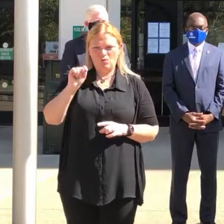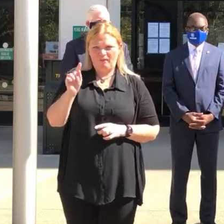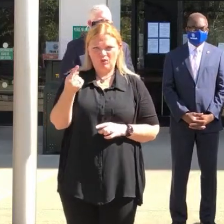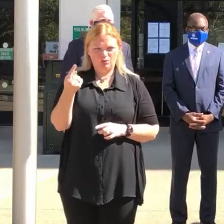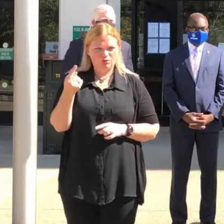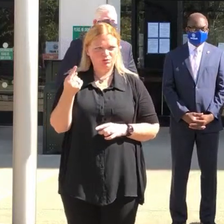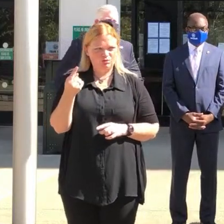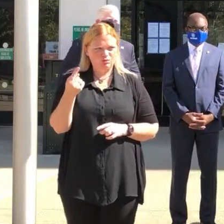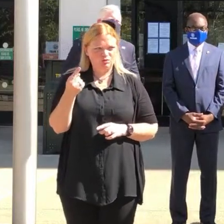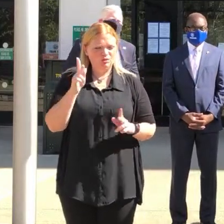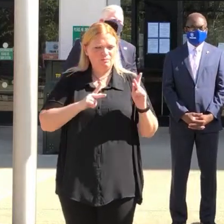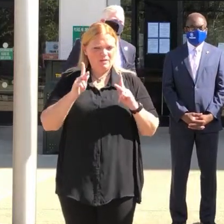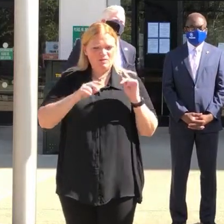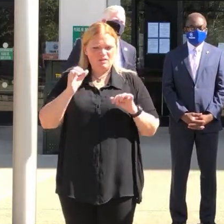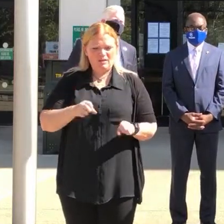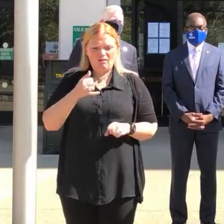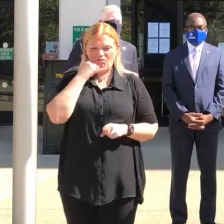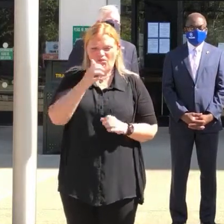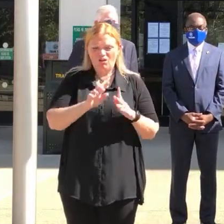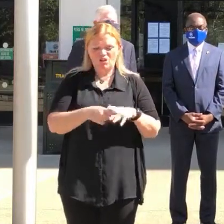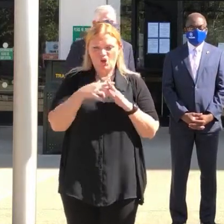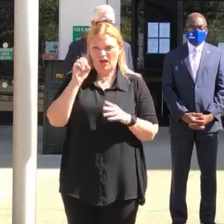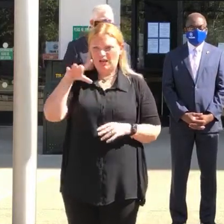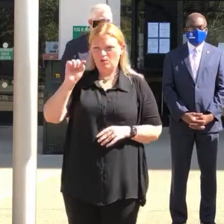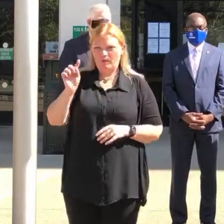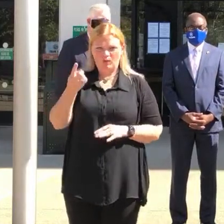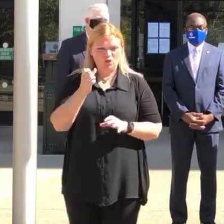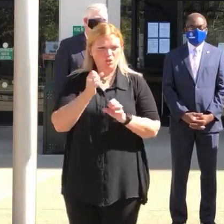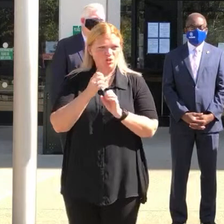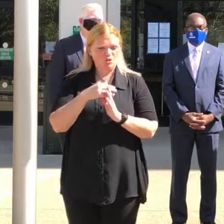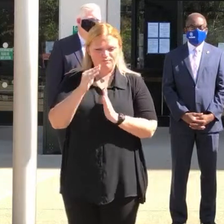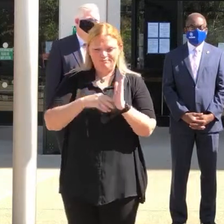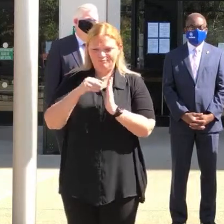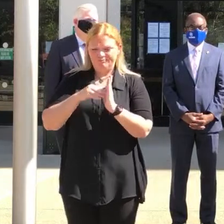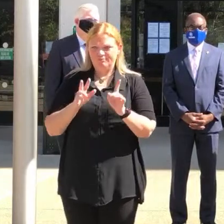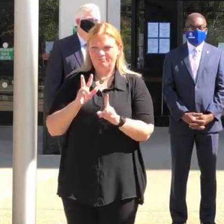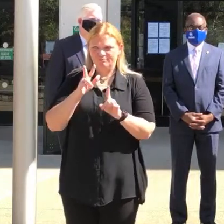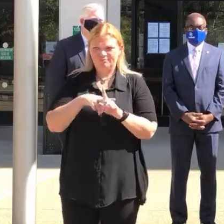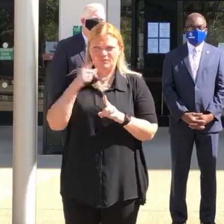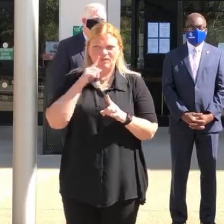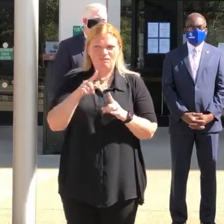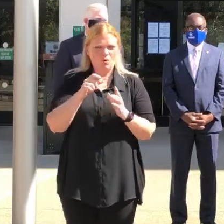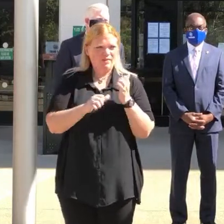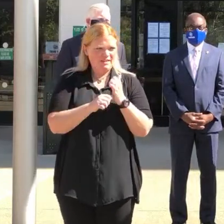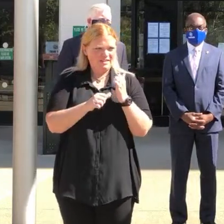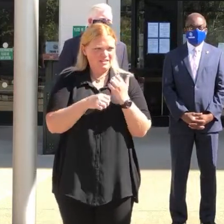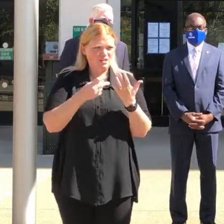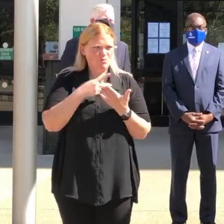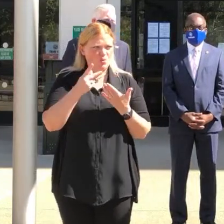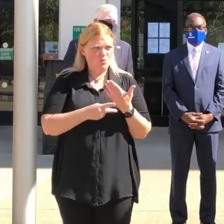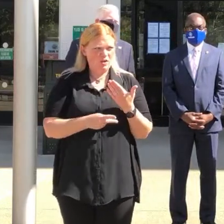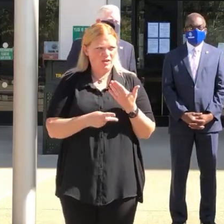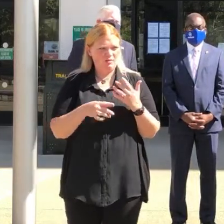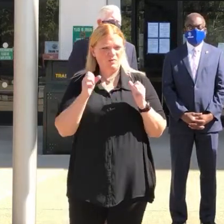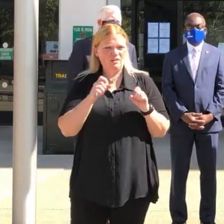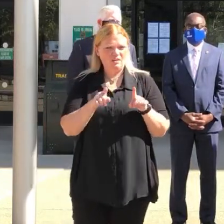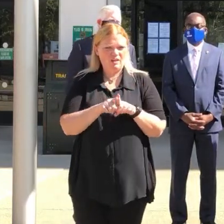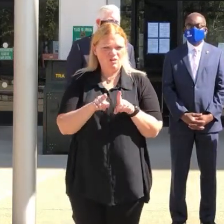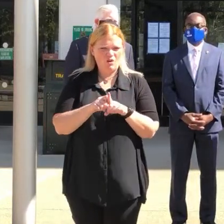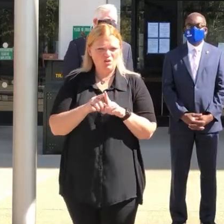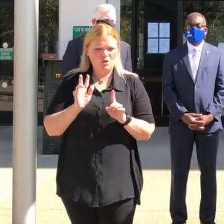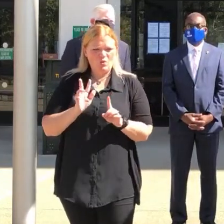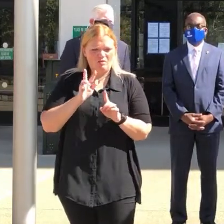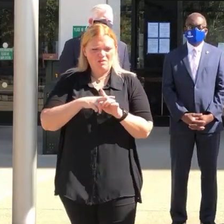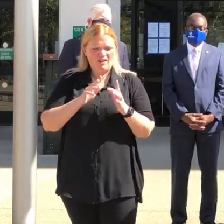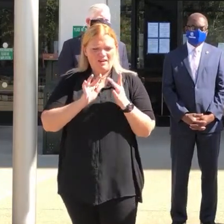1st. Folks can call starting October 1st to make their application for the rental and mortgage assistance program, and they can also